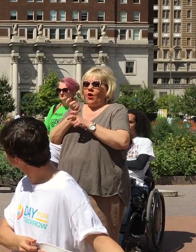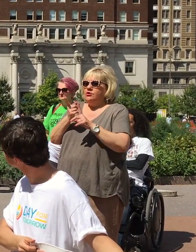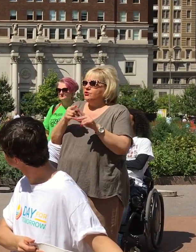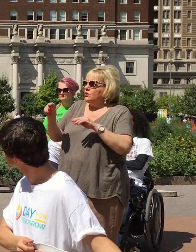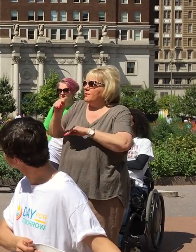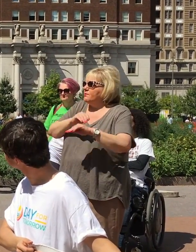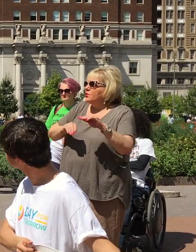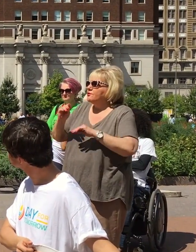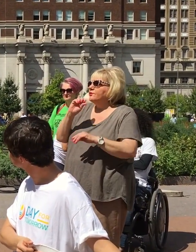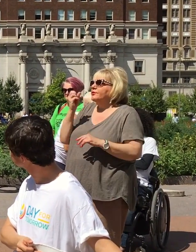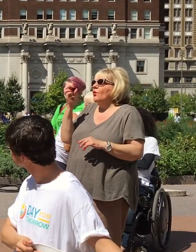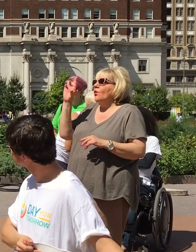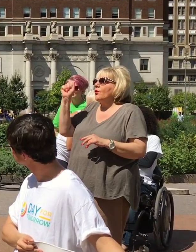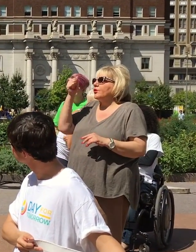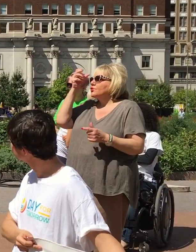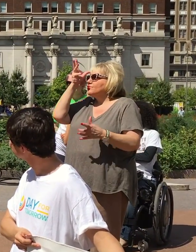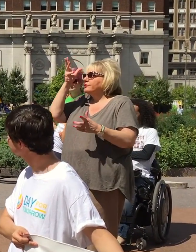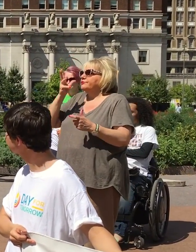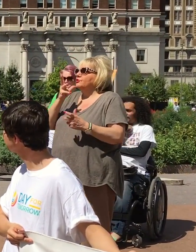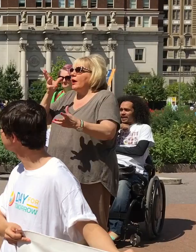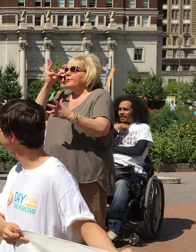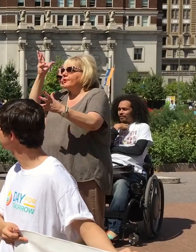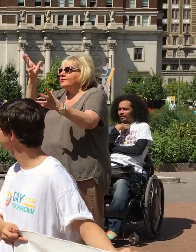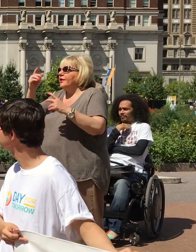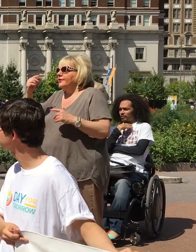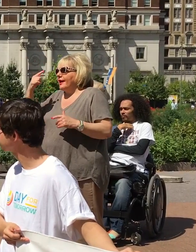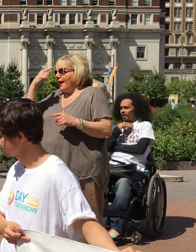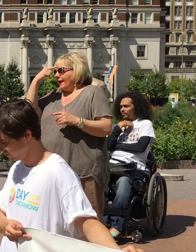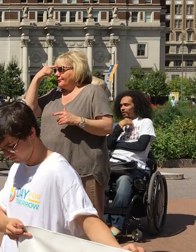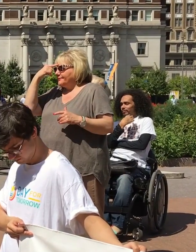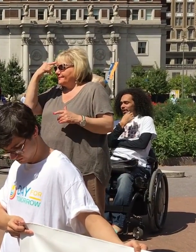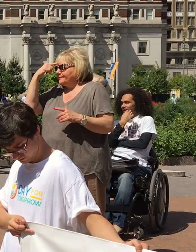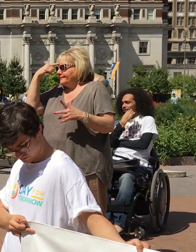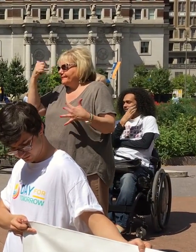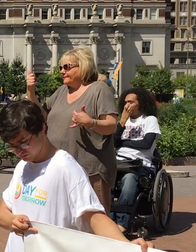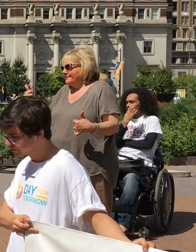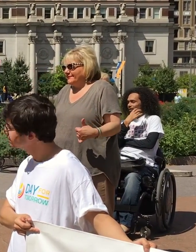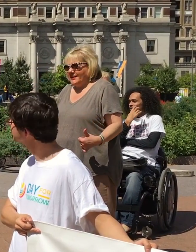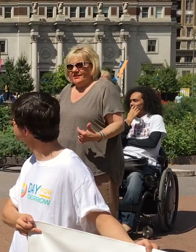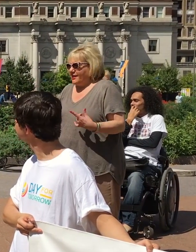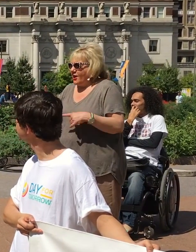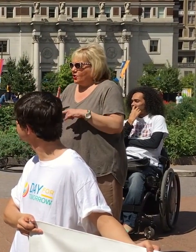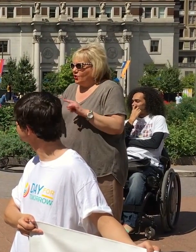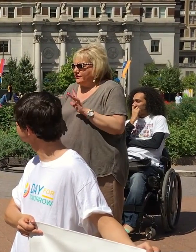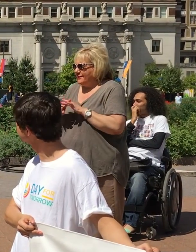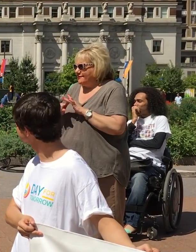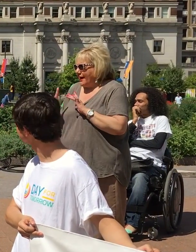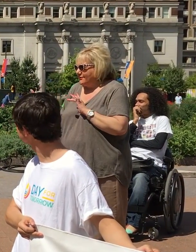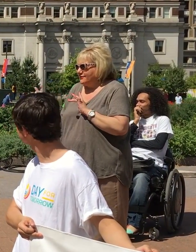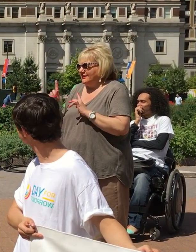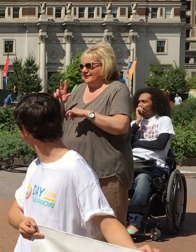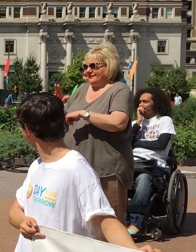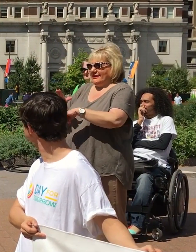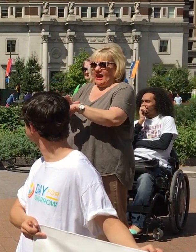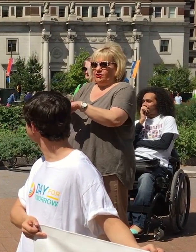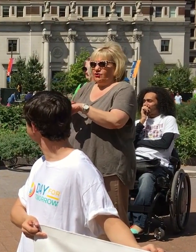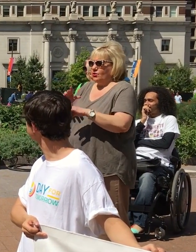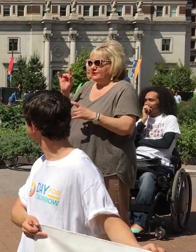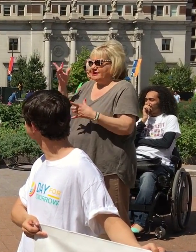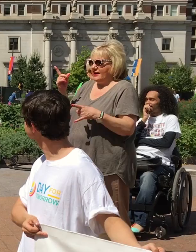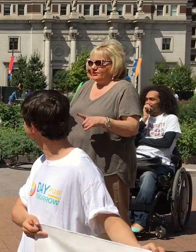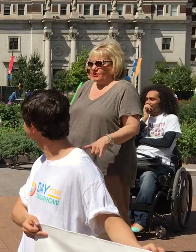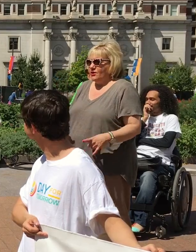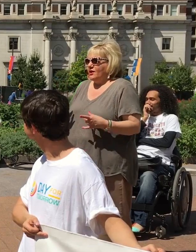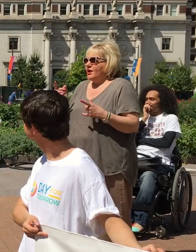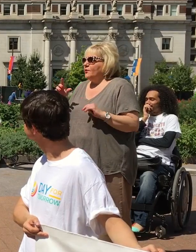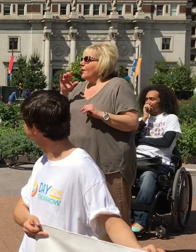who has dementia, who would have difficulty evacuating in a natural disaster. As we age in 20 years, those of us